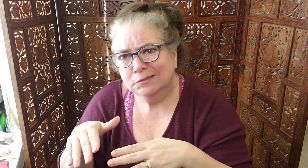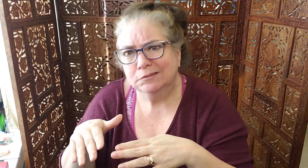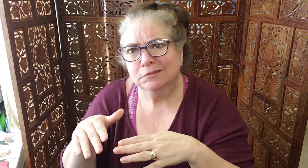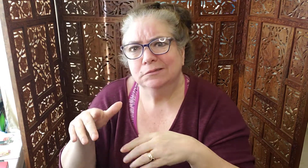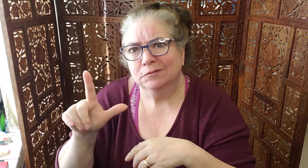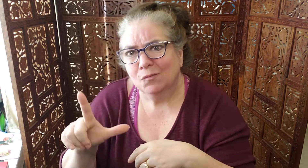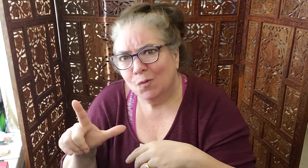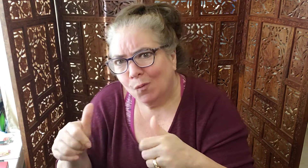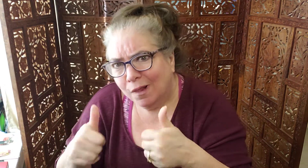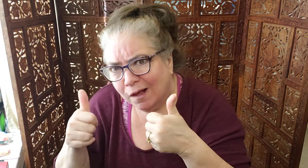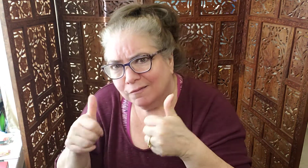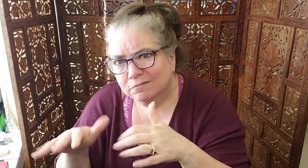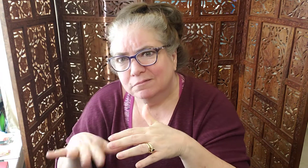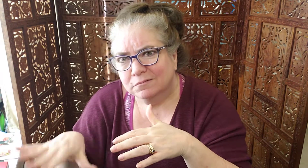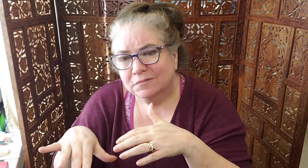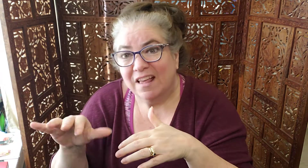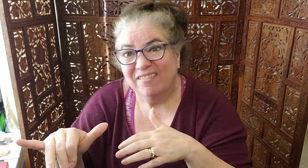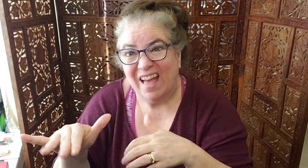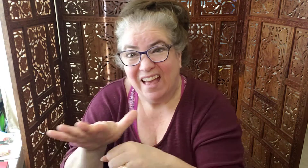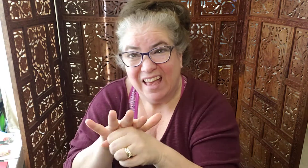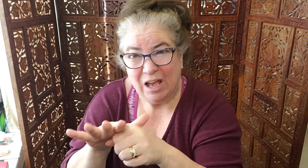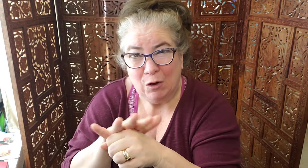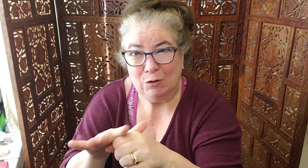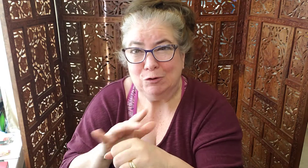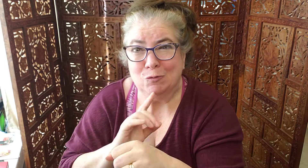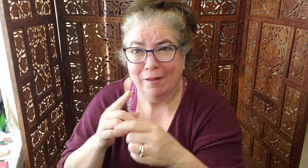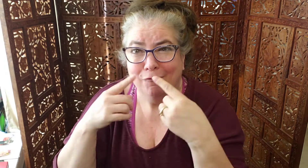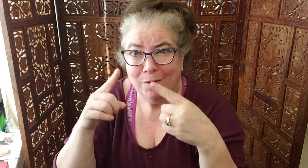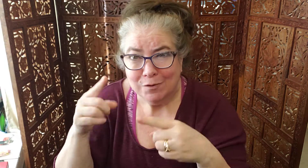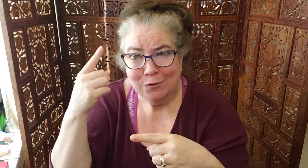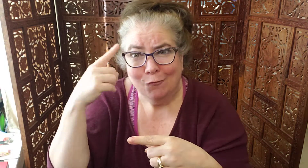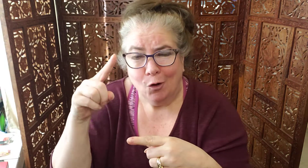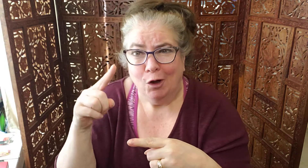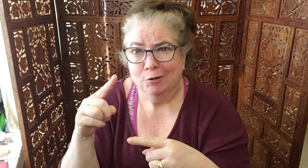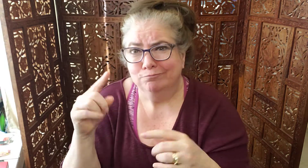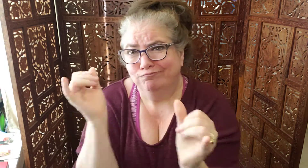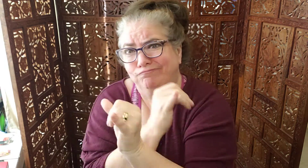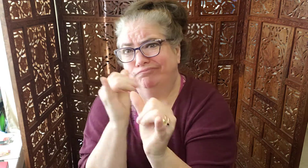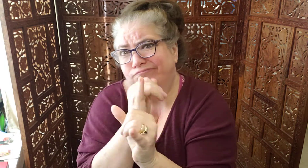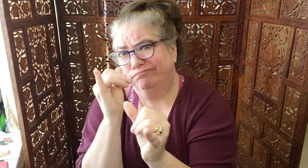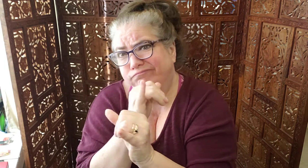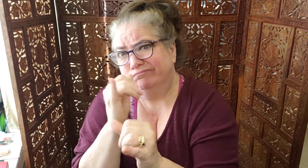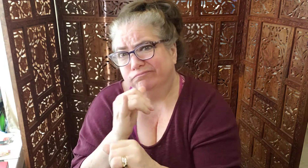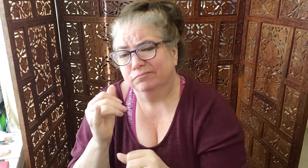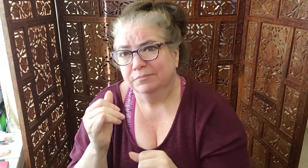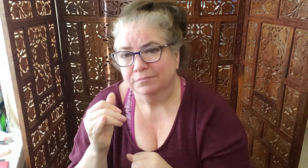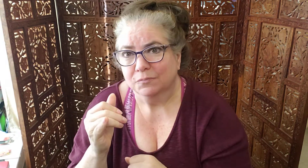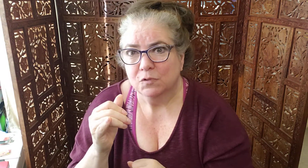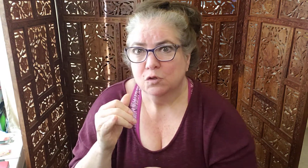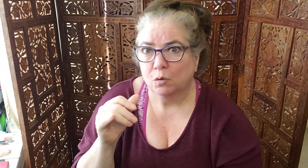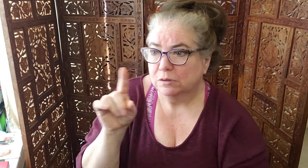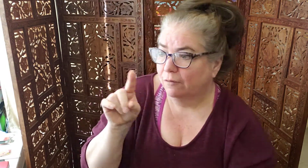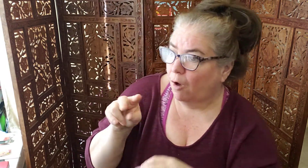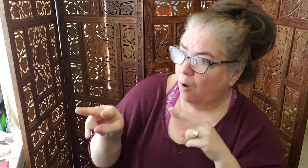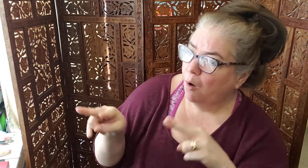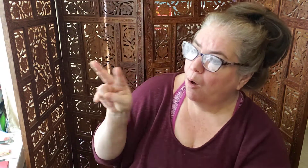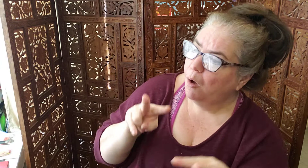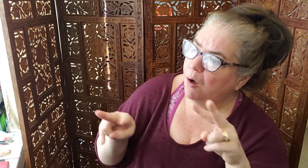area was then notorious for horseplay. There was was plenty for Ziegfeld to see. He